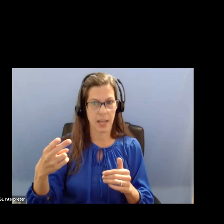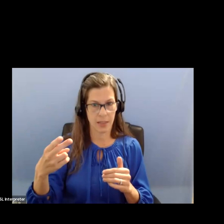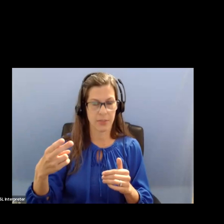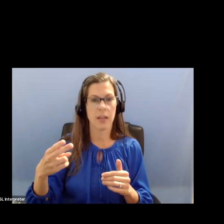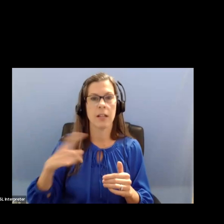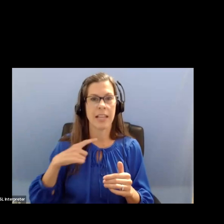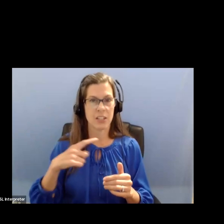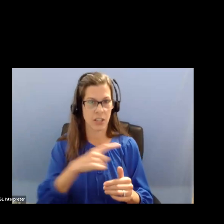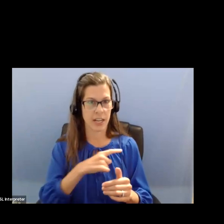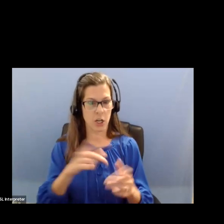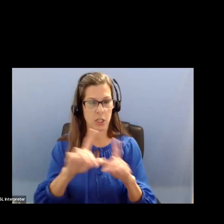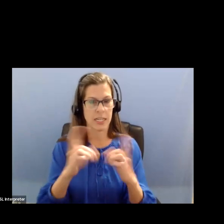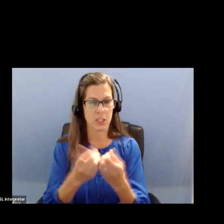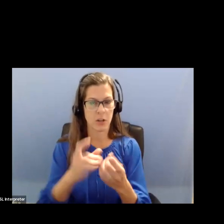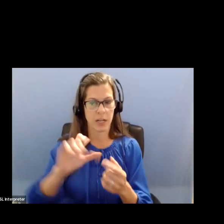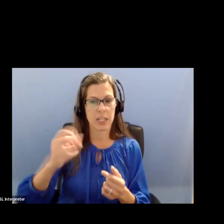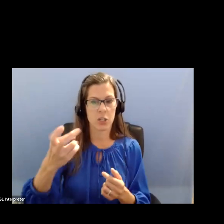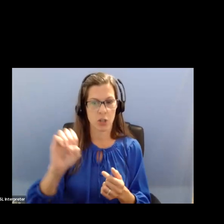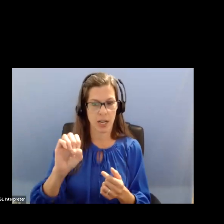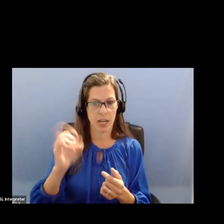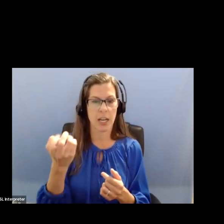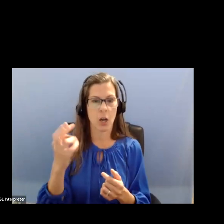her pronouns. And